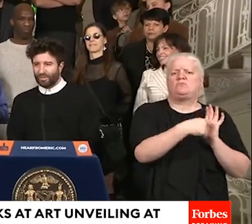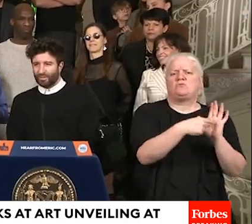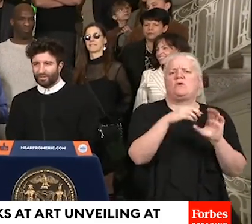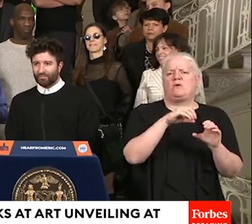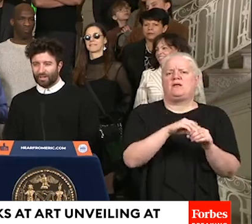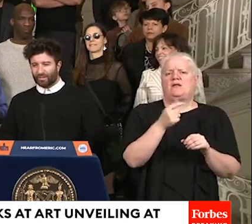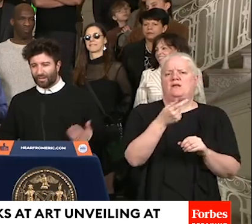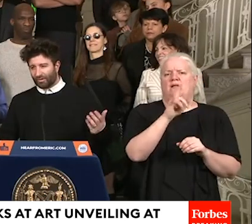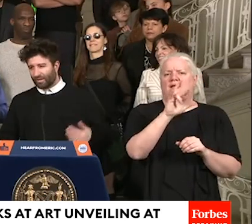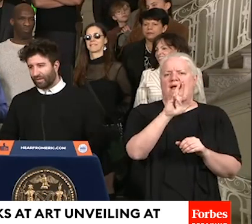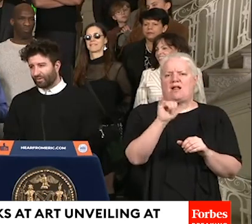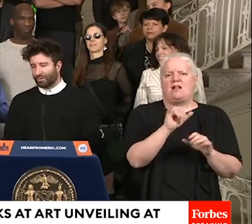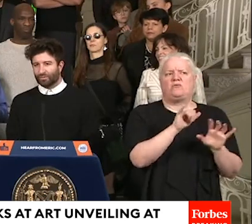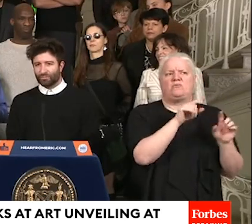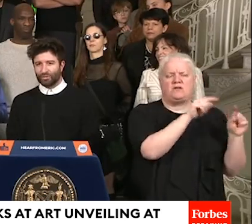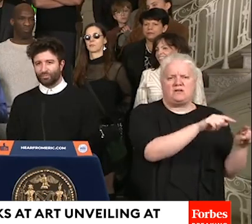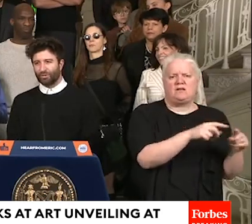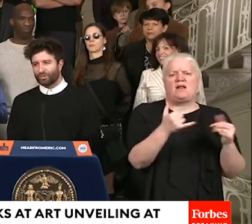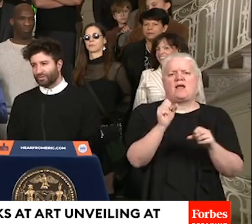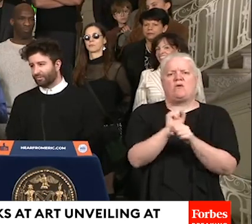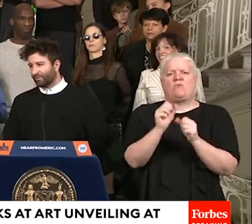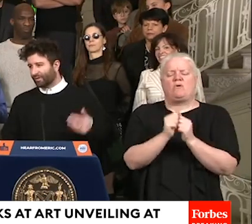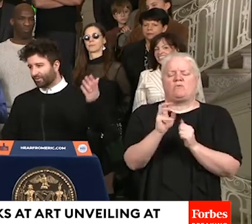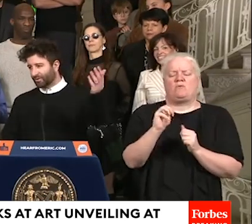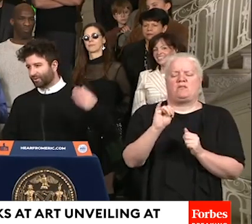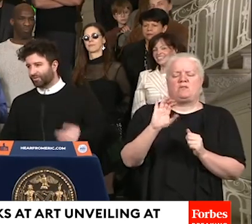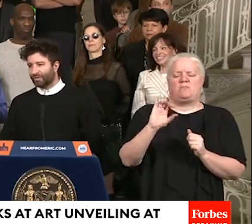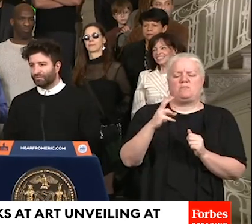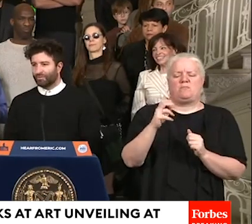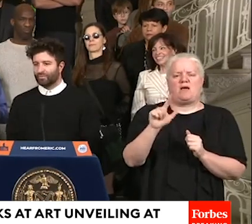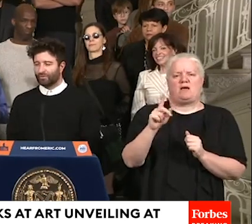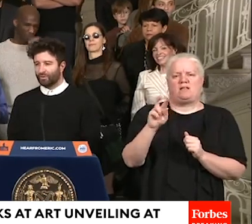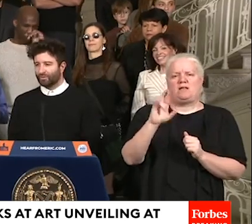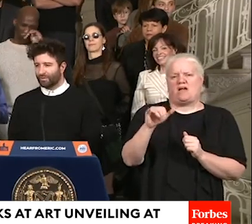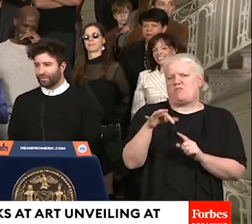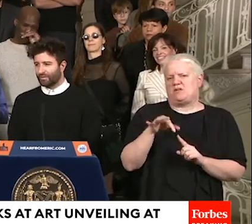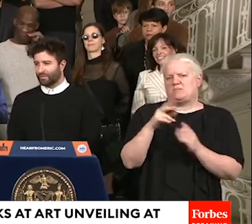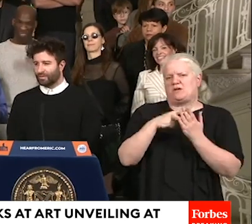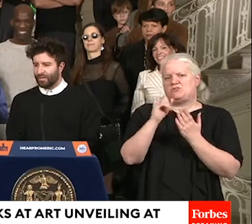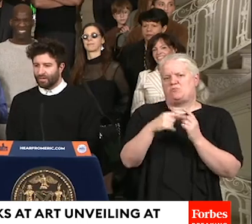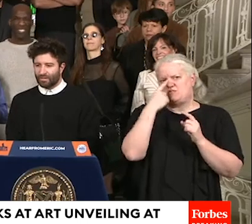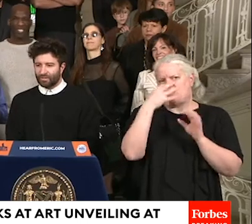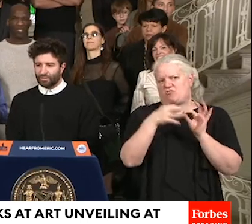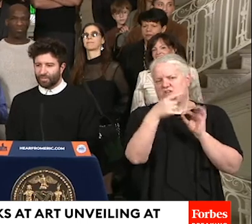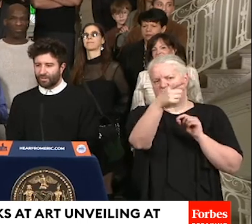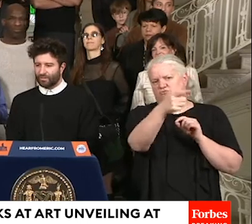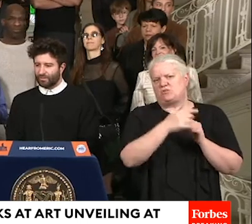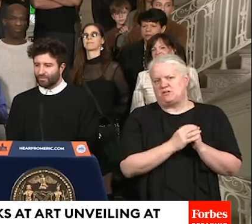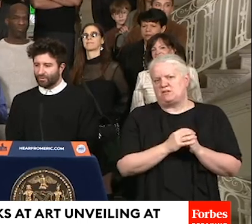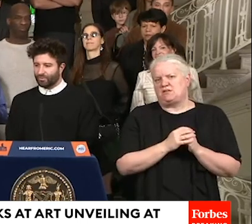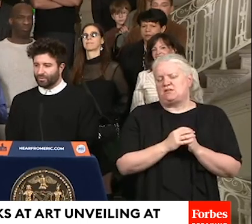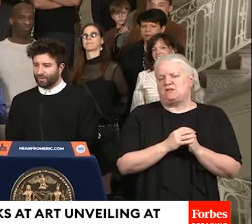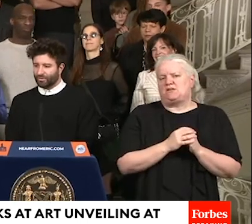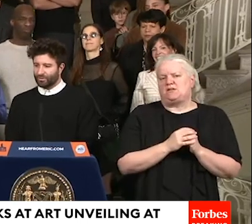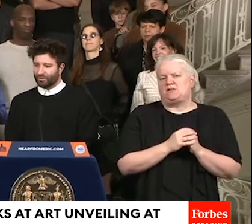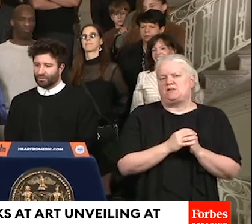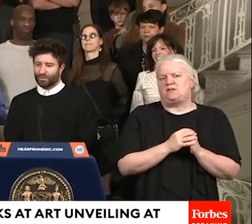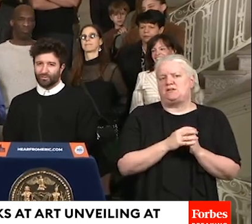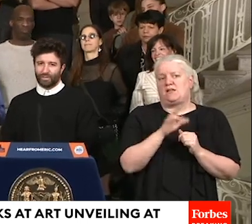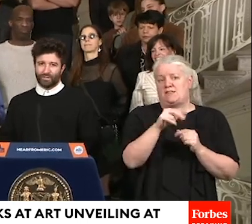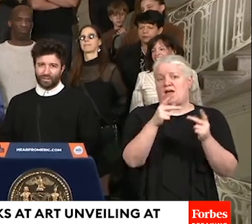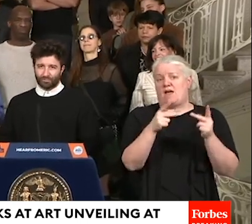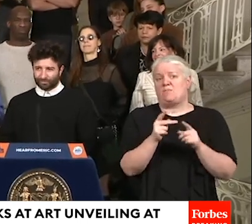with Michael Carey now on a special project right across the street in front of the World Trade Center. It's a space that is going to be